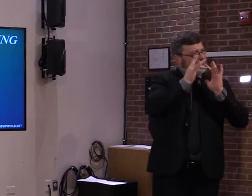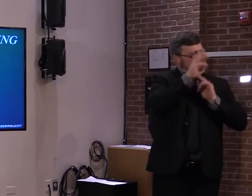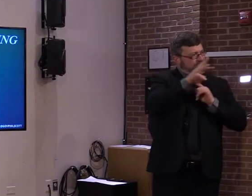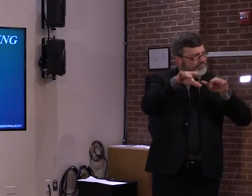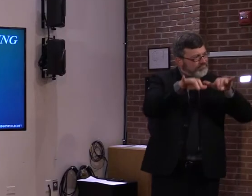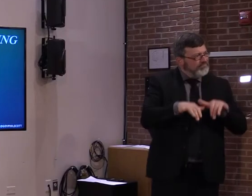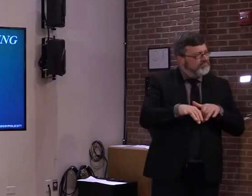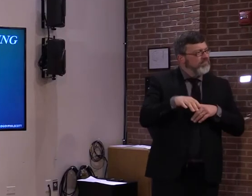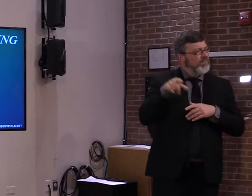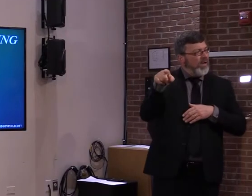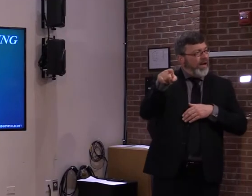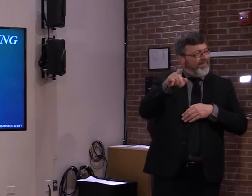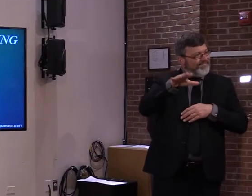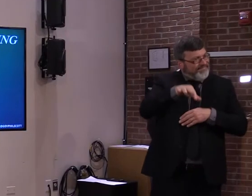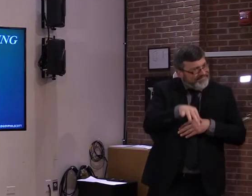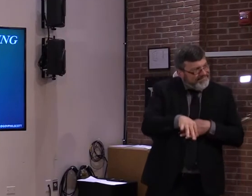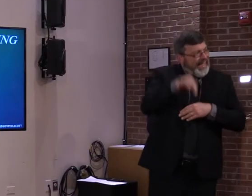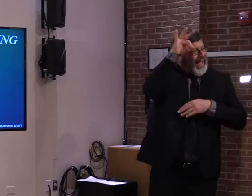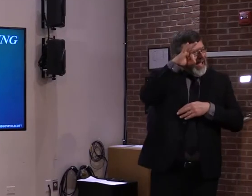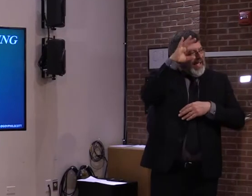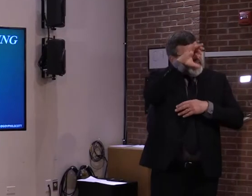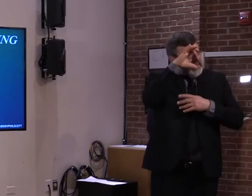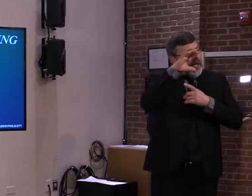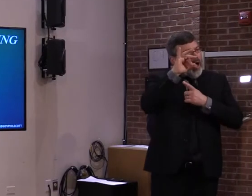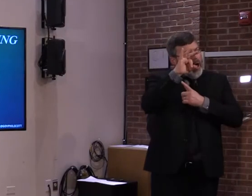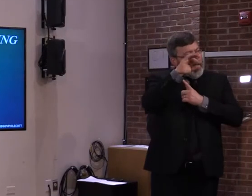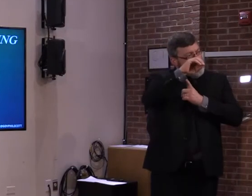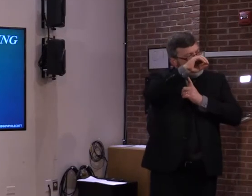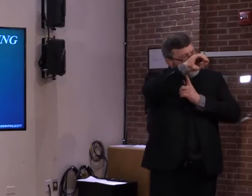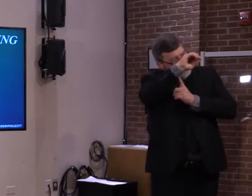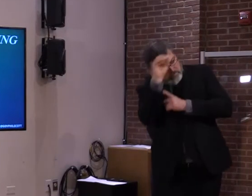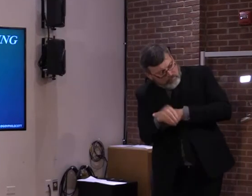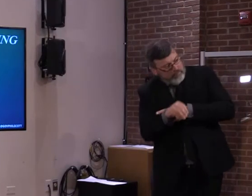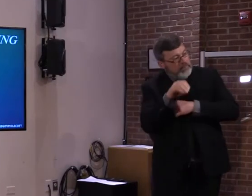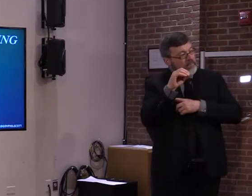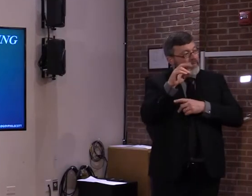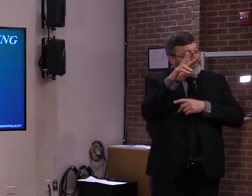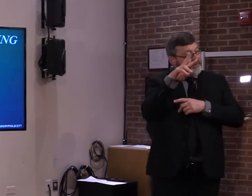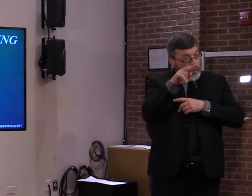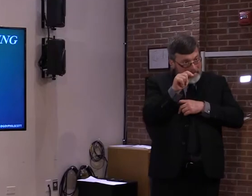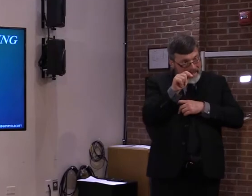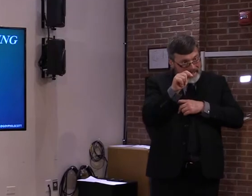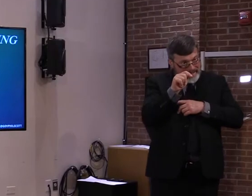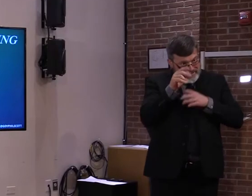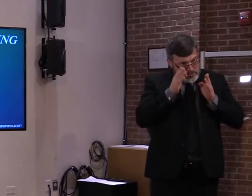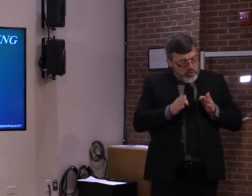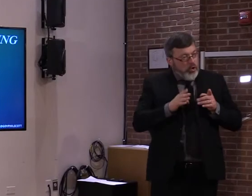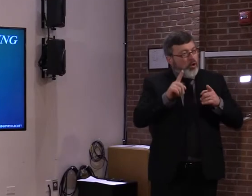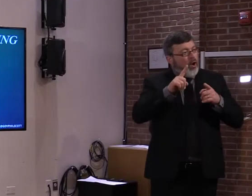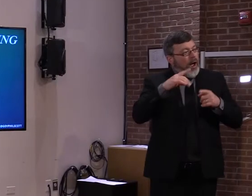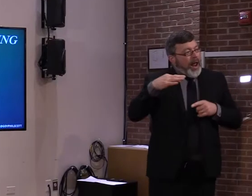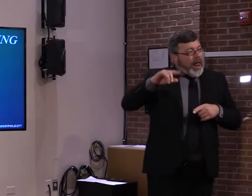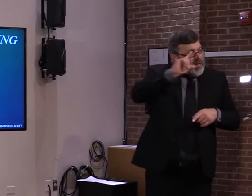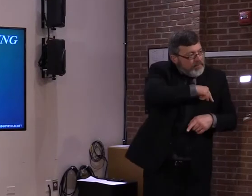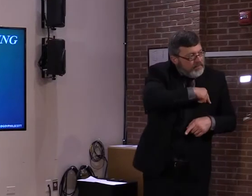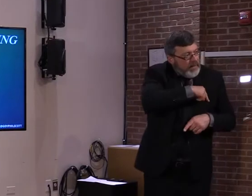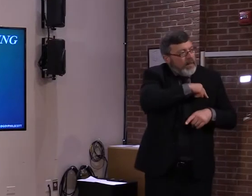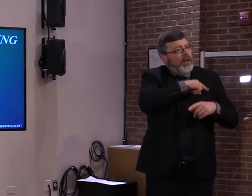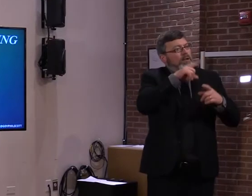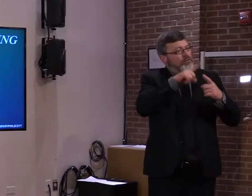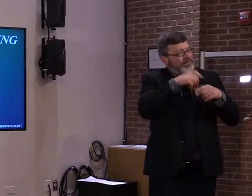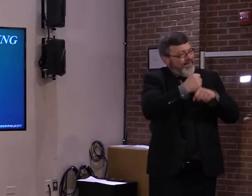total percentage of Vermonters eligible who have received the vaccination? In other words, where would I find the